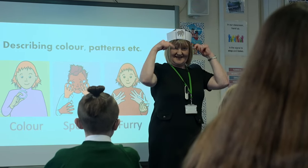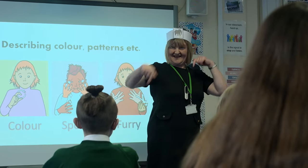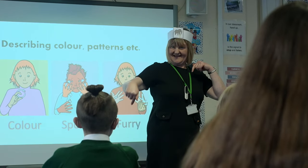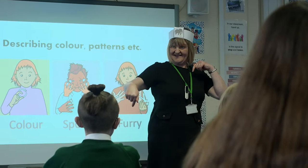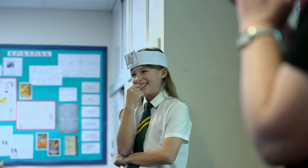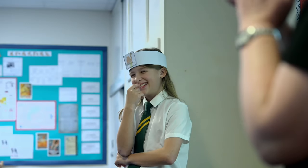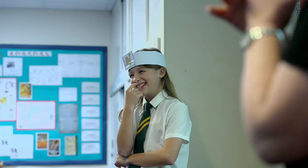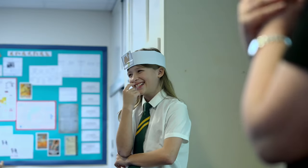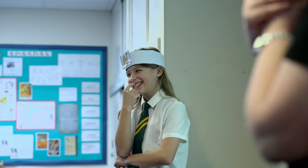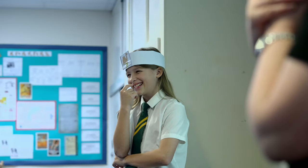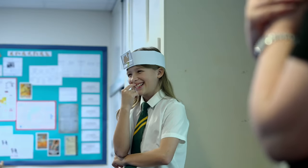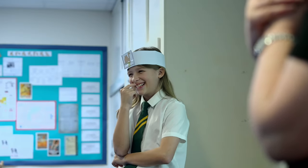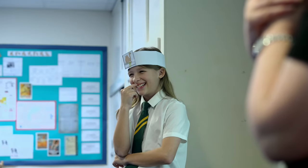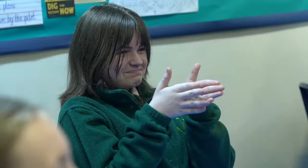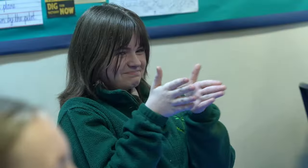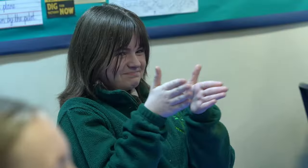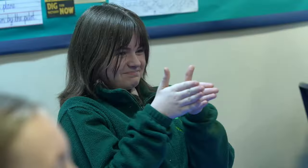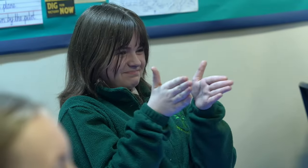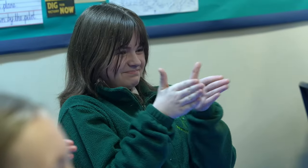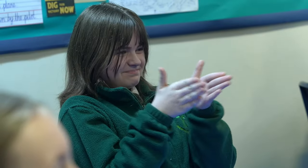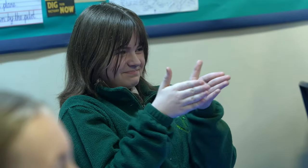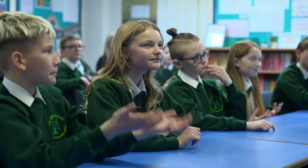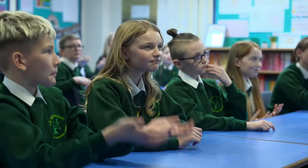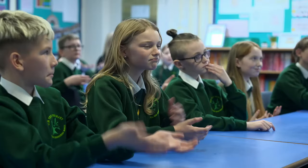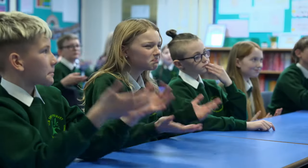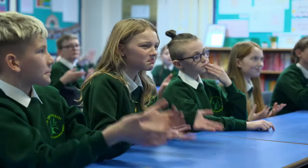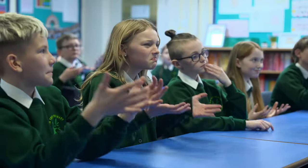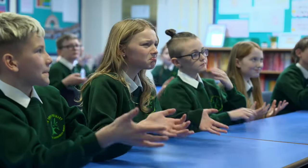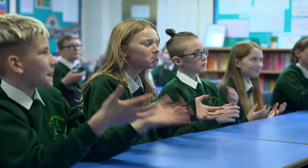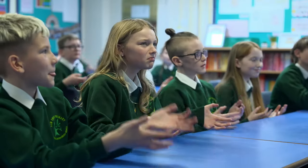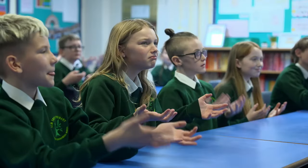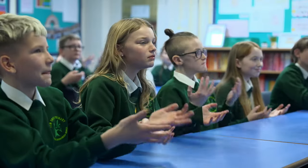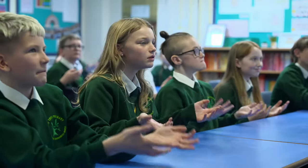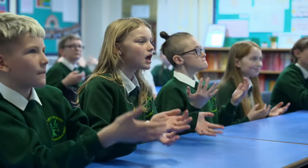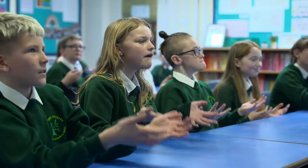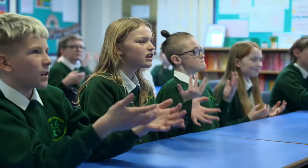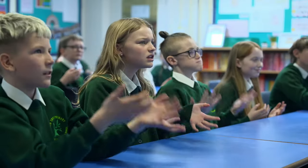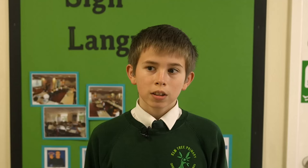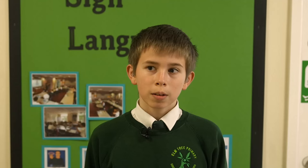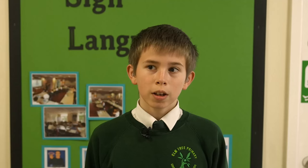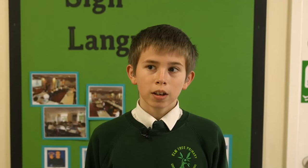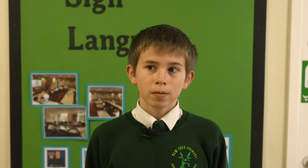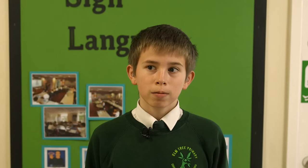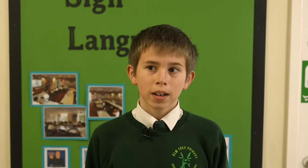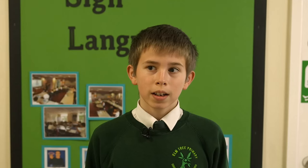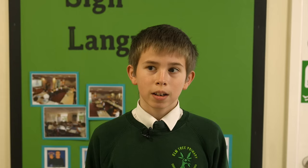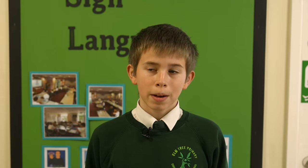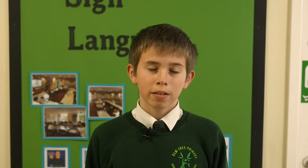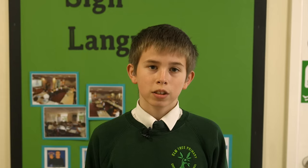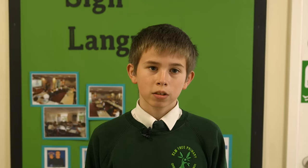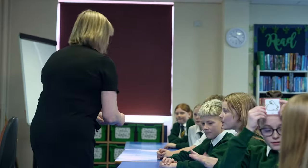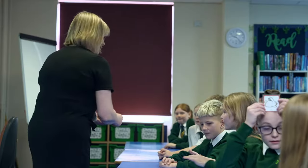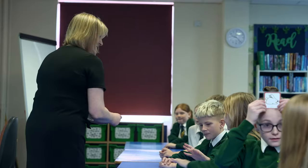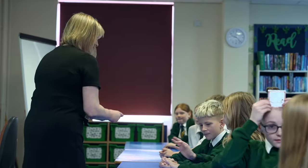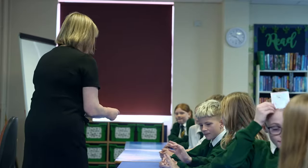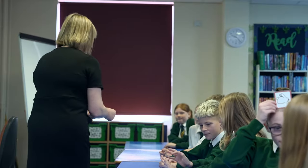conversations. But I think also for the hearing children it's great for them because they're learning a new language, a new skill. Sometimes when I'm